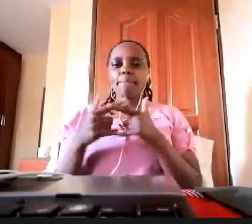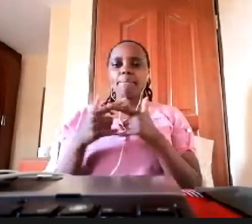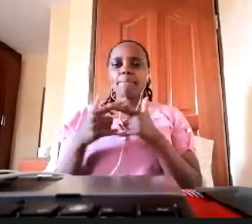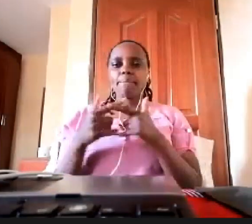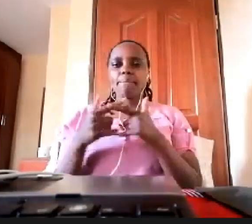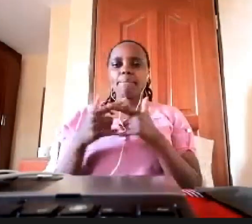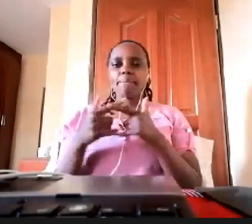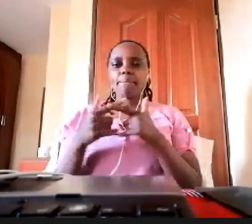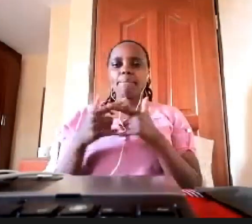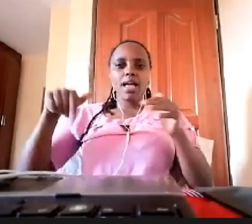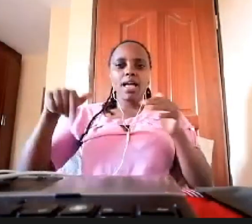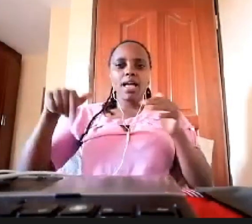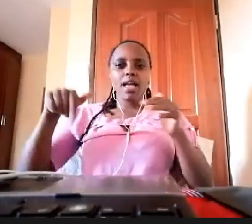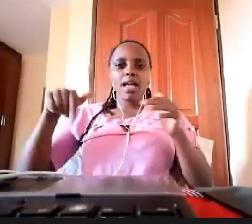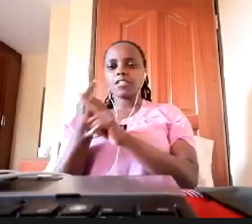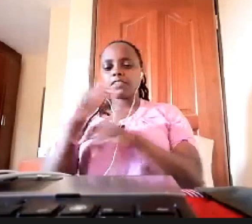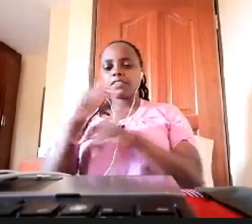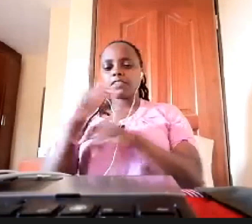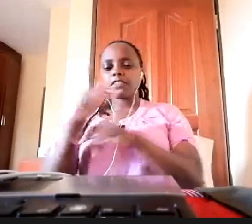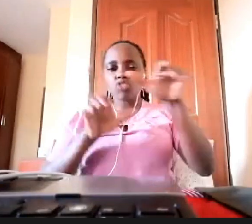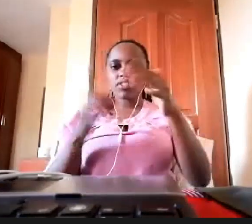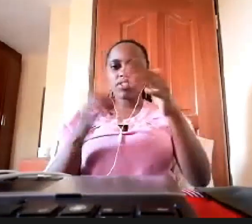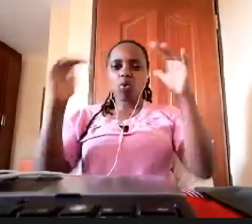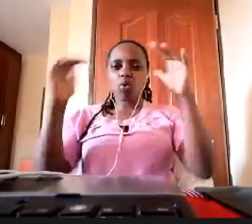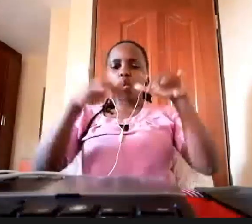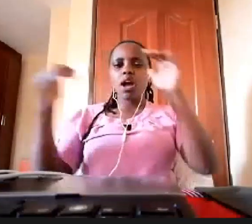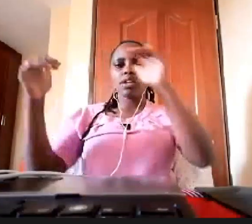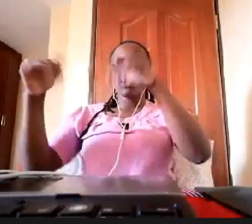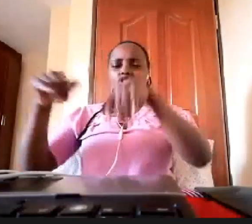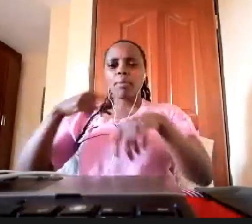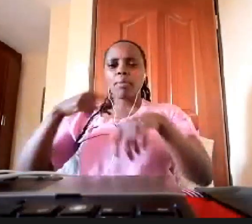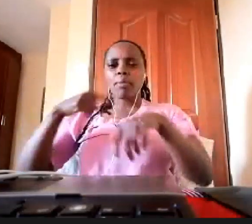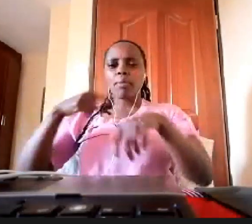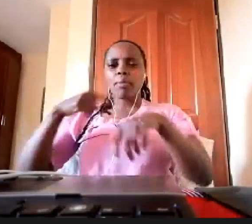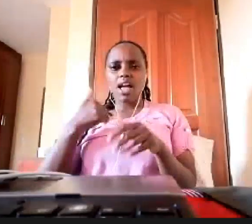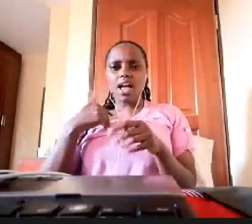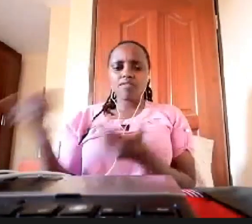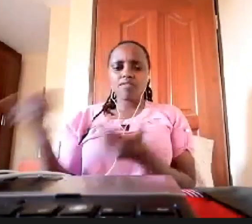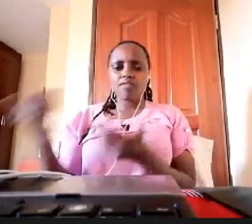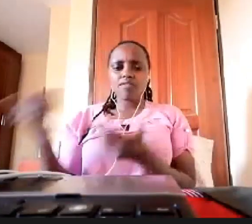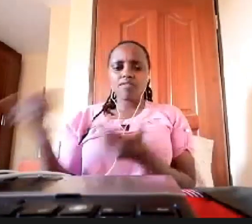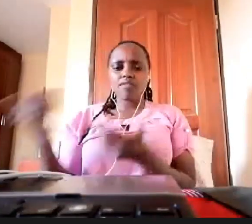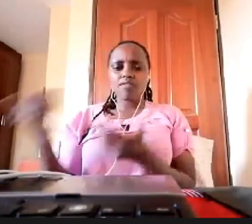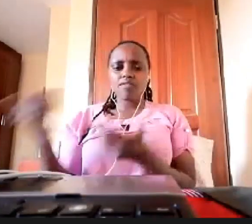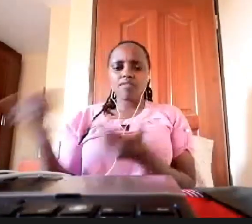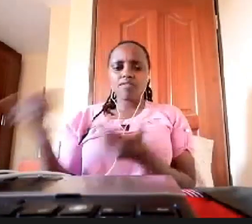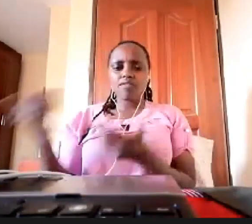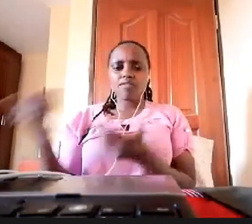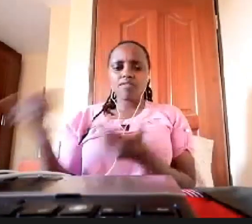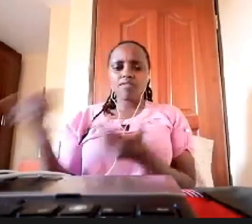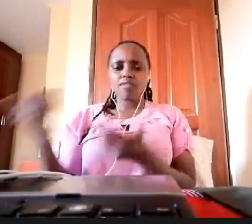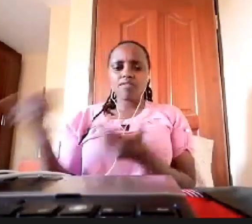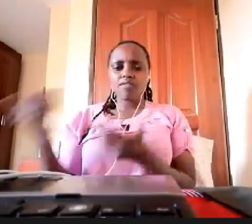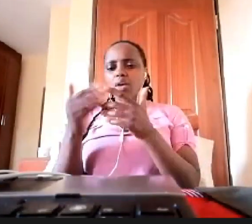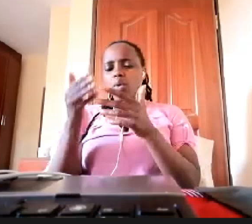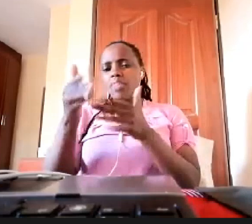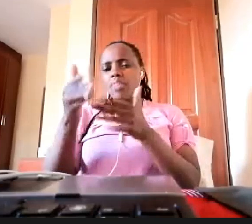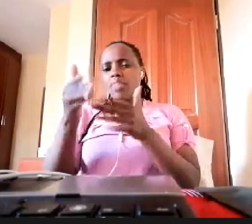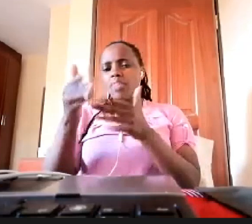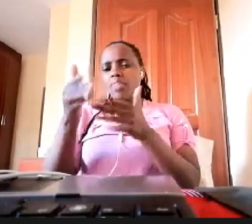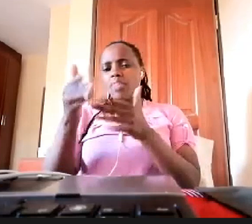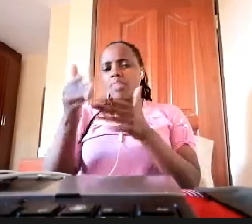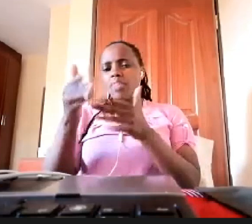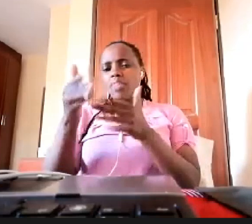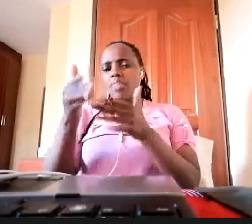that can be a bit of a challenge. So we held several drafting workshops where we brought CSOs together and put them in a room,